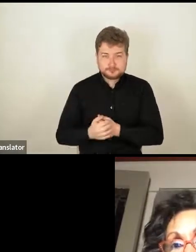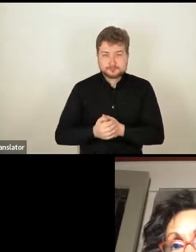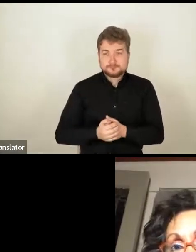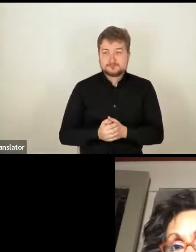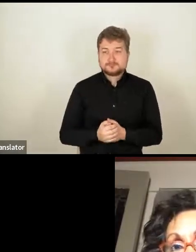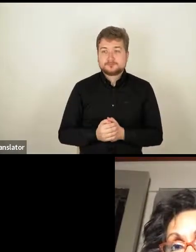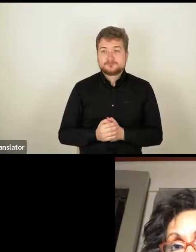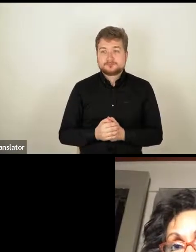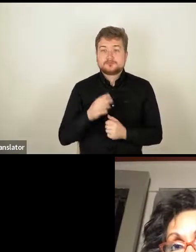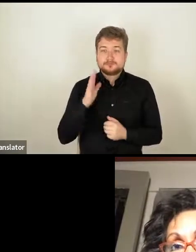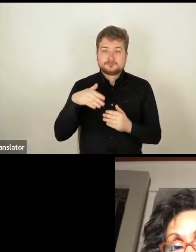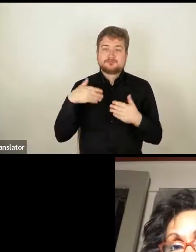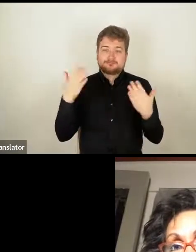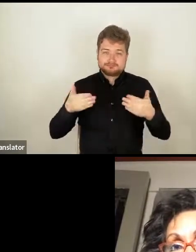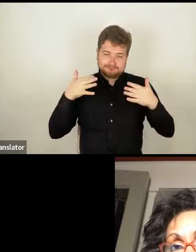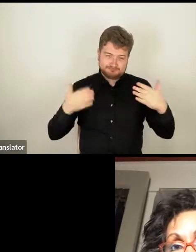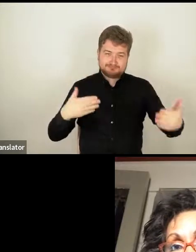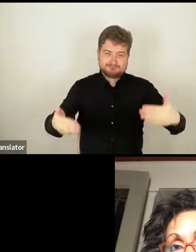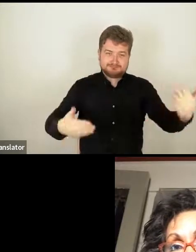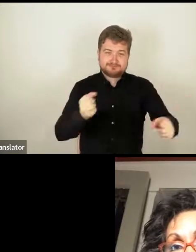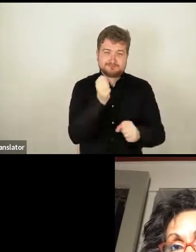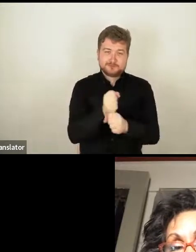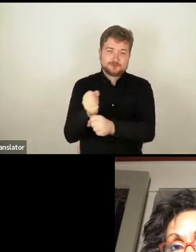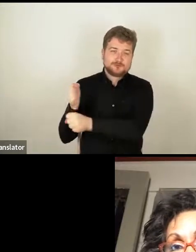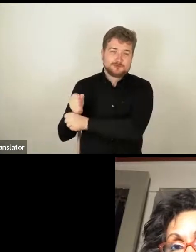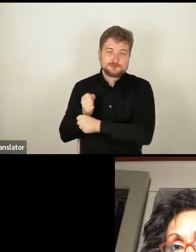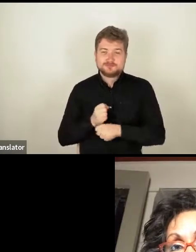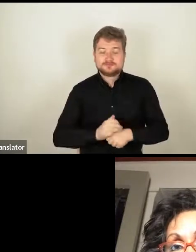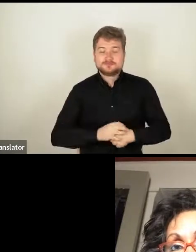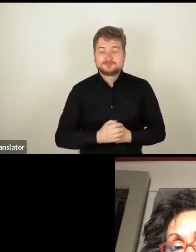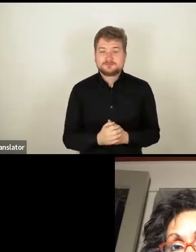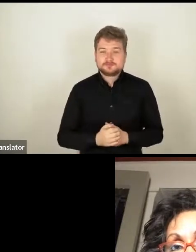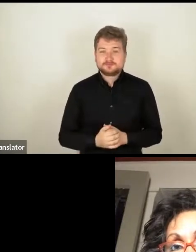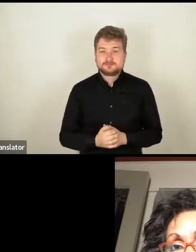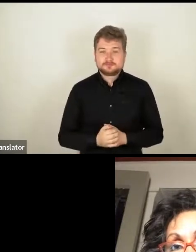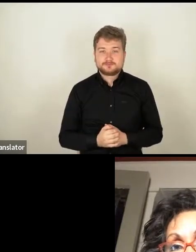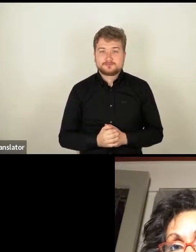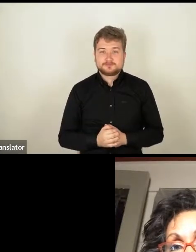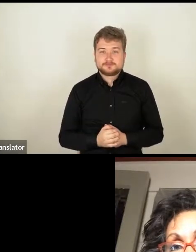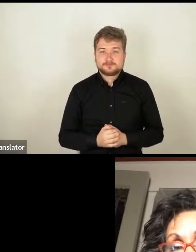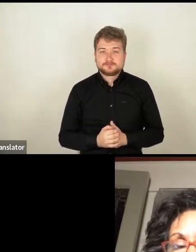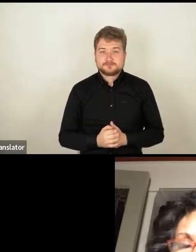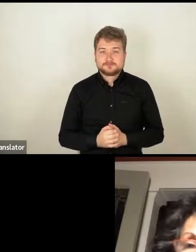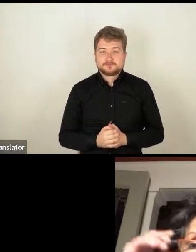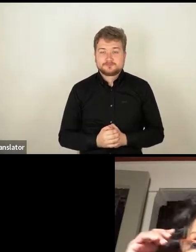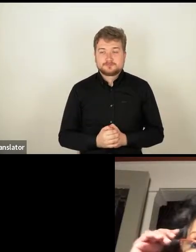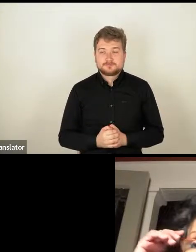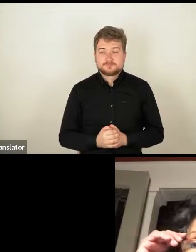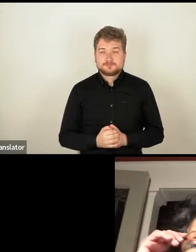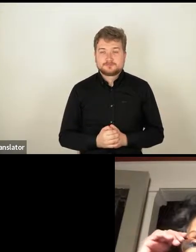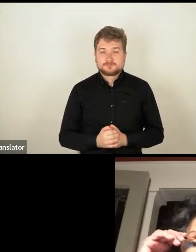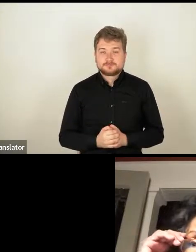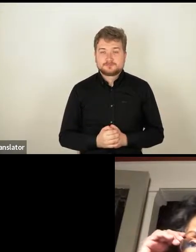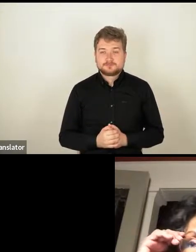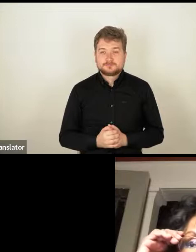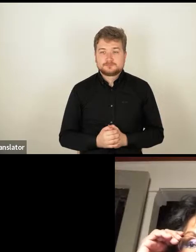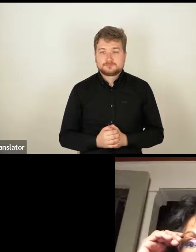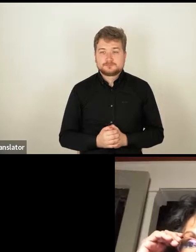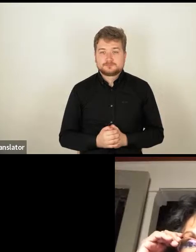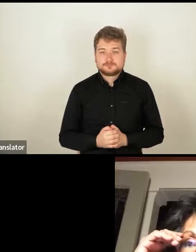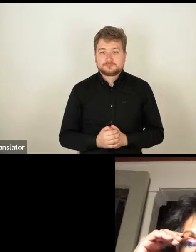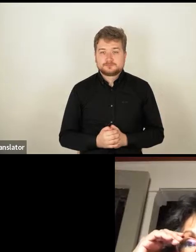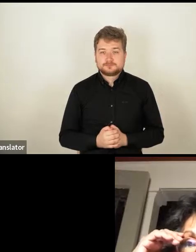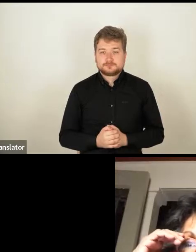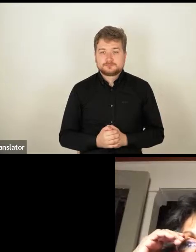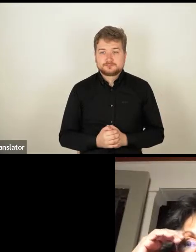on with your commitments and that we can close the event on time. So let's start first with our dear